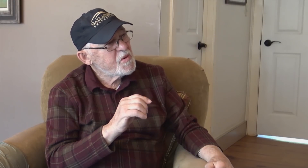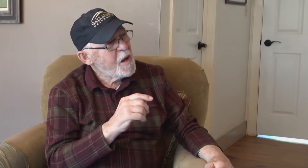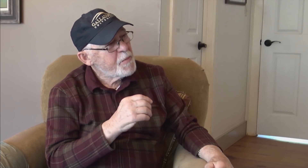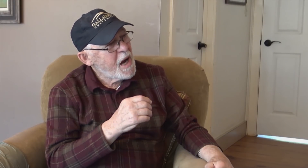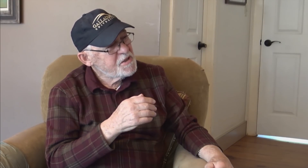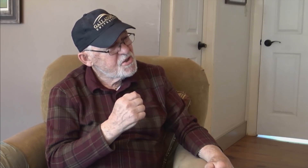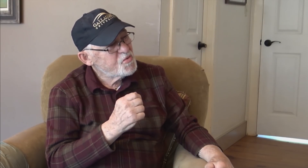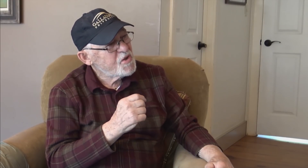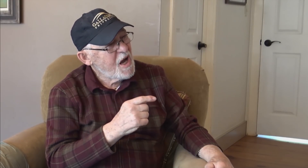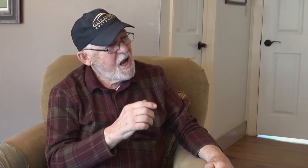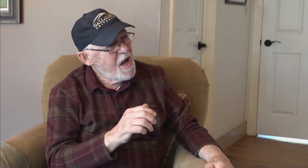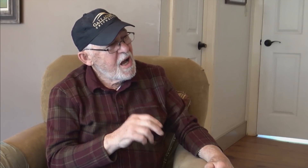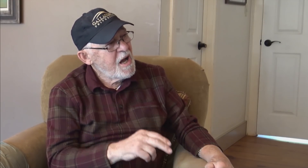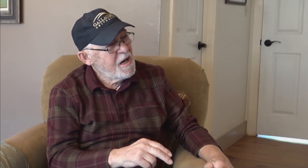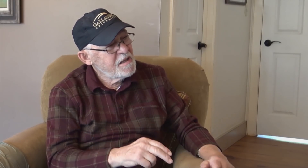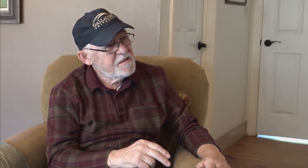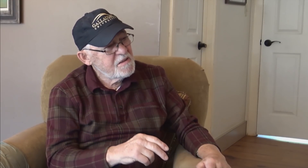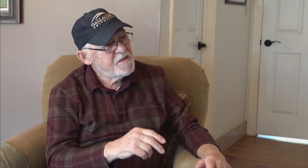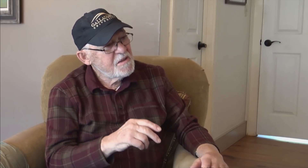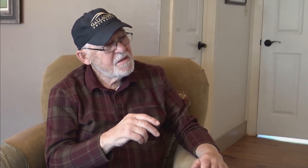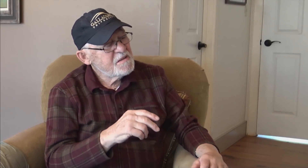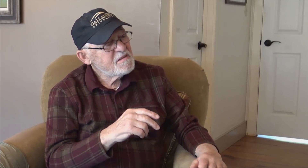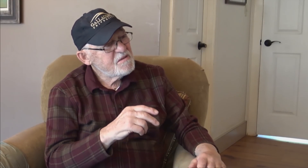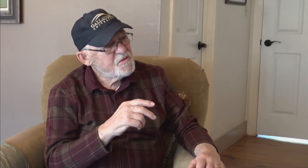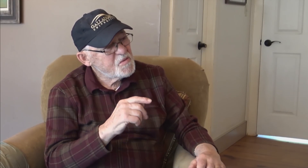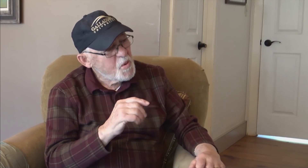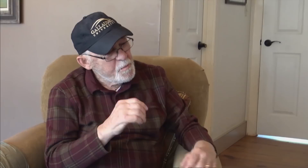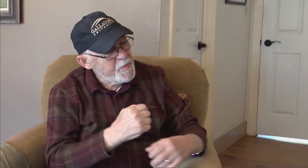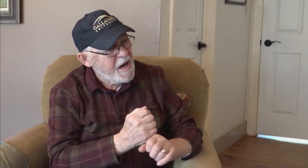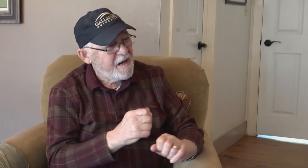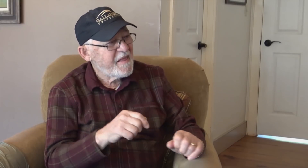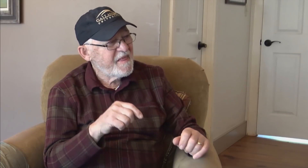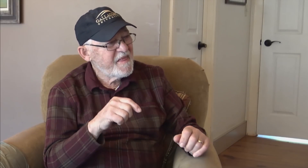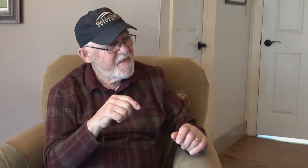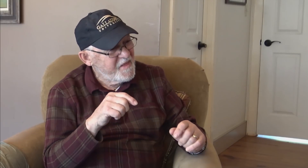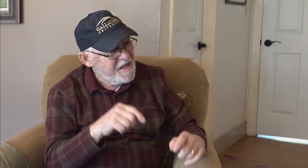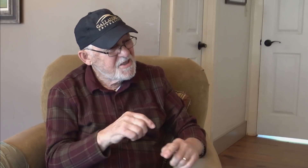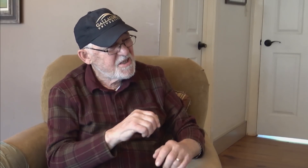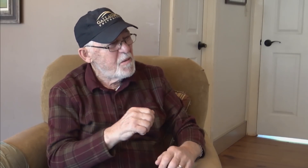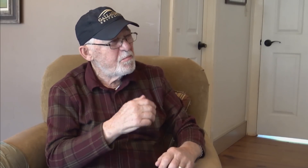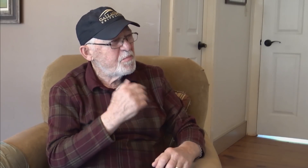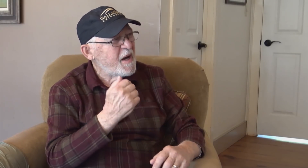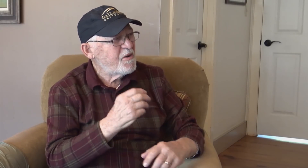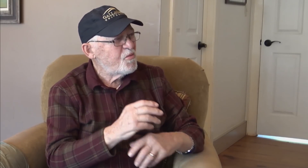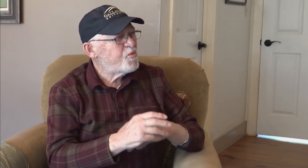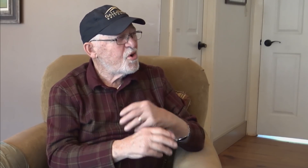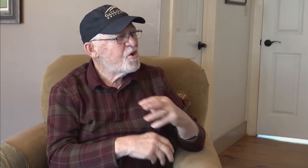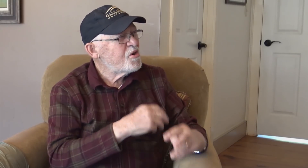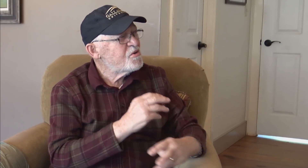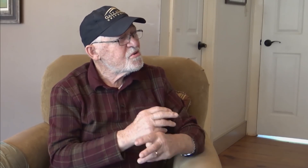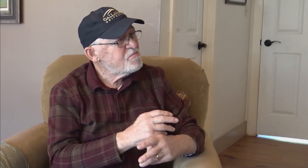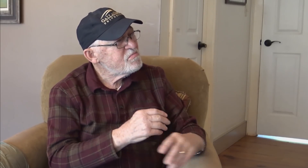So we have perspectives and differences, but there's always a way to come